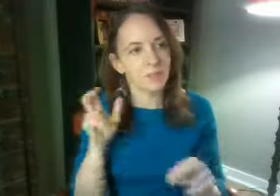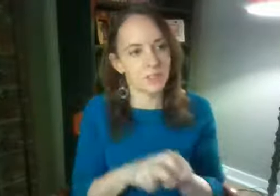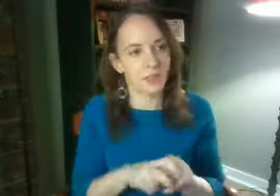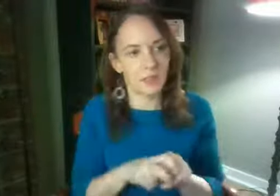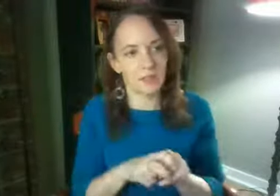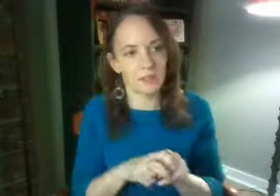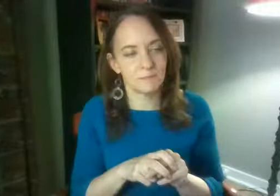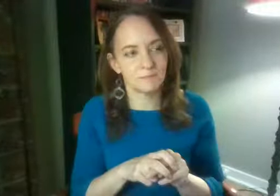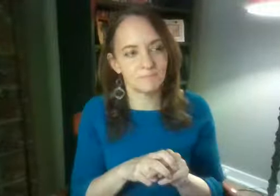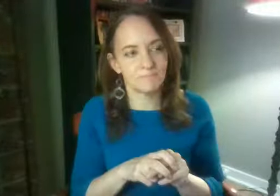you're sitting